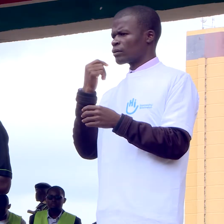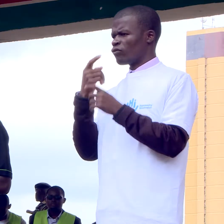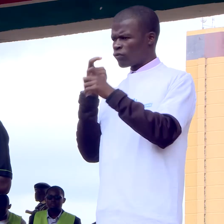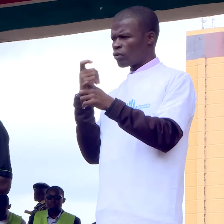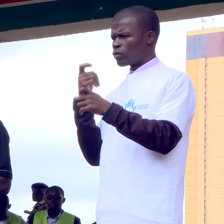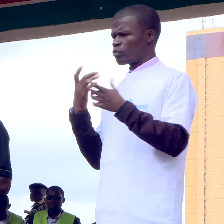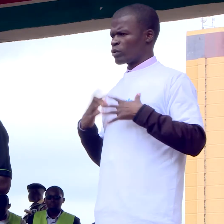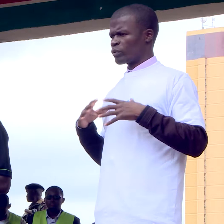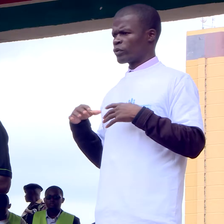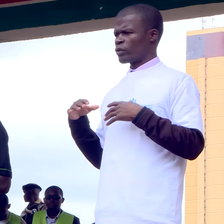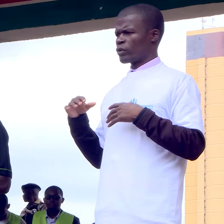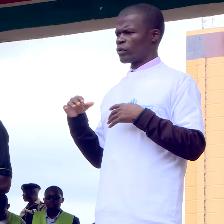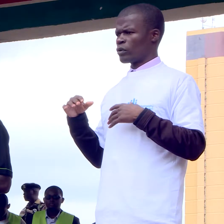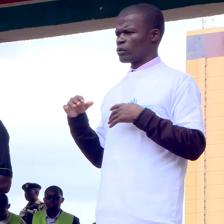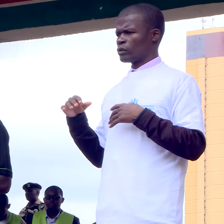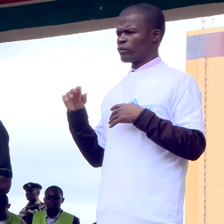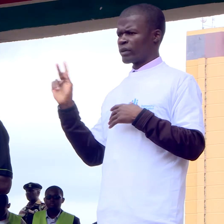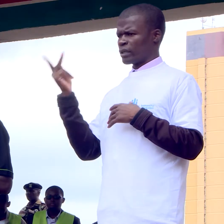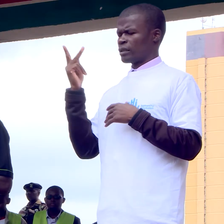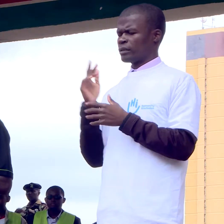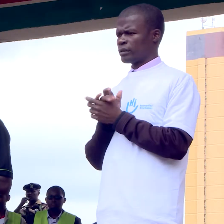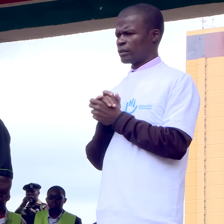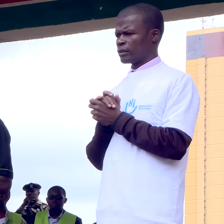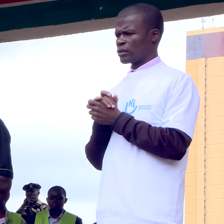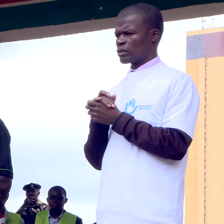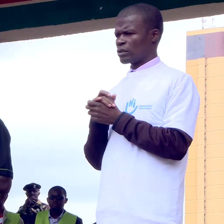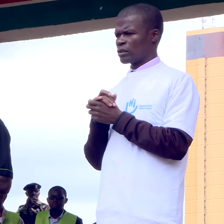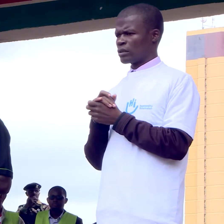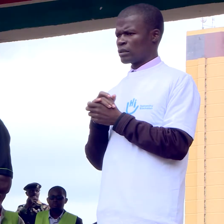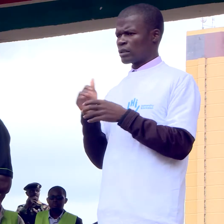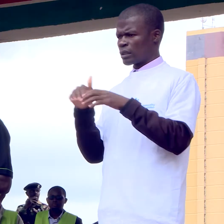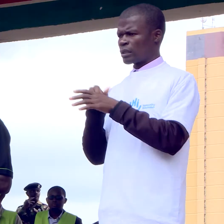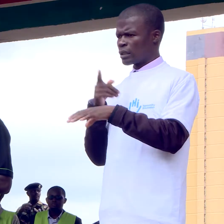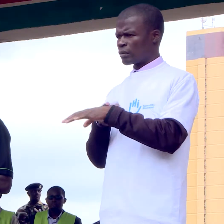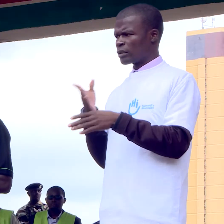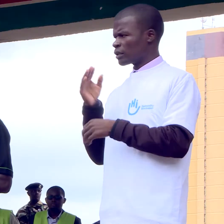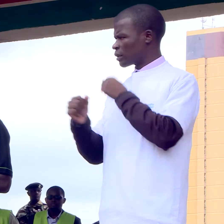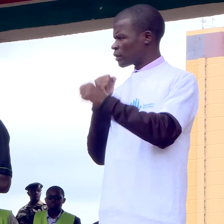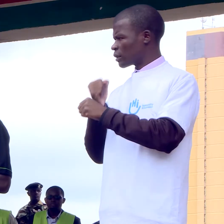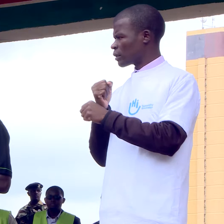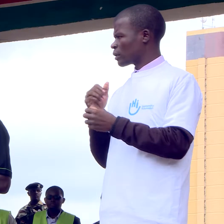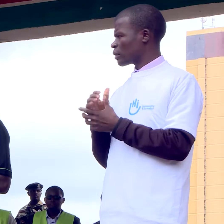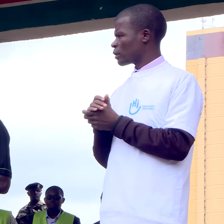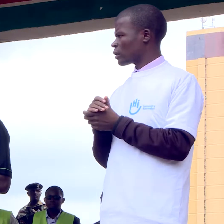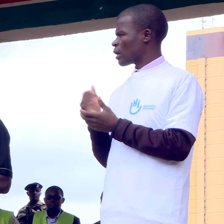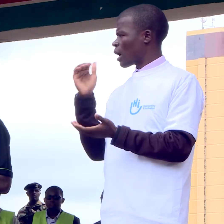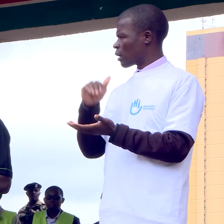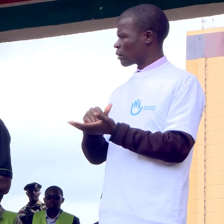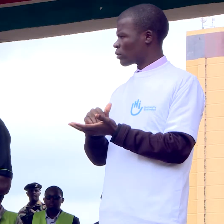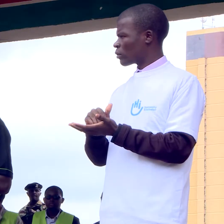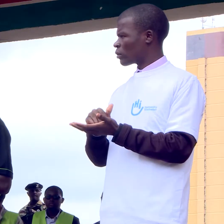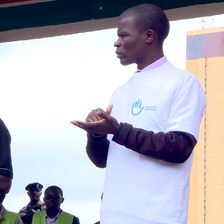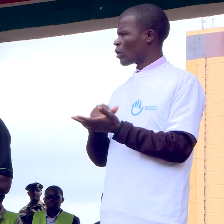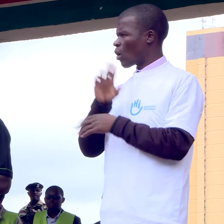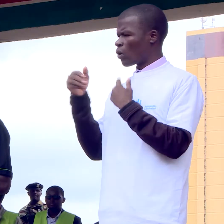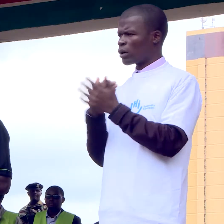mandate and operations. During this year, AVIU is again being held across